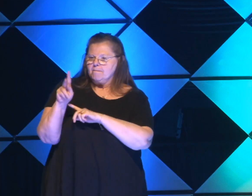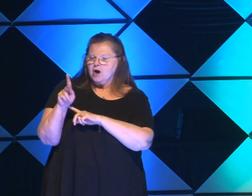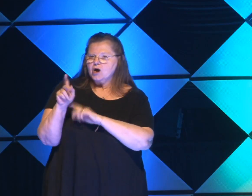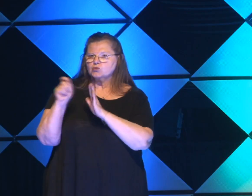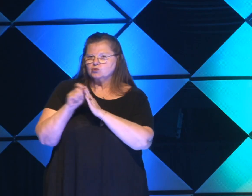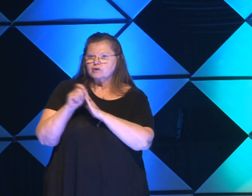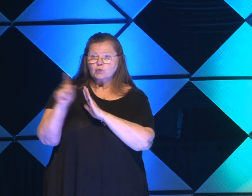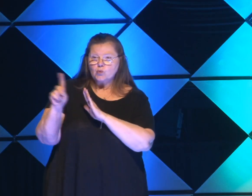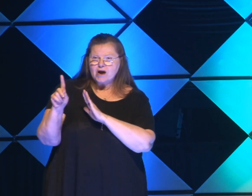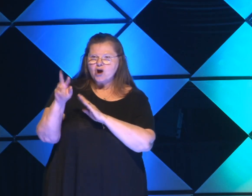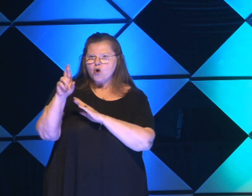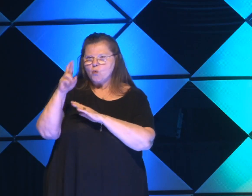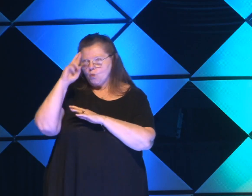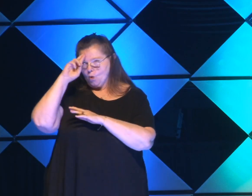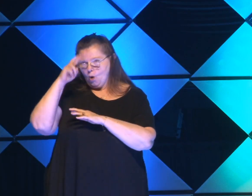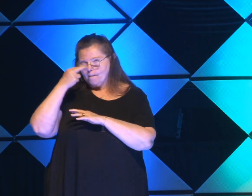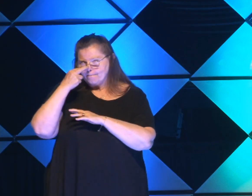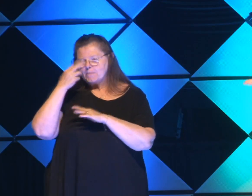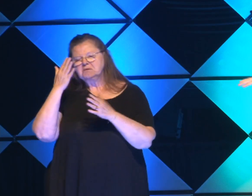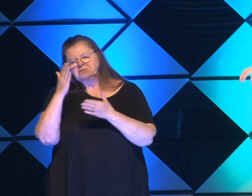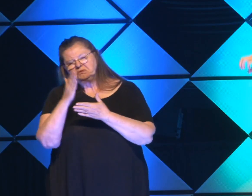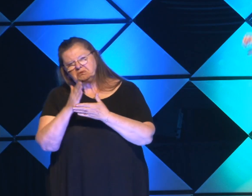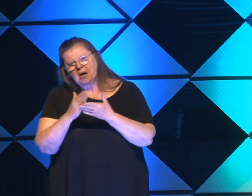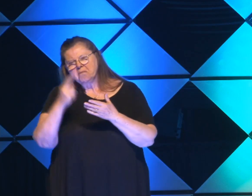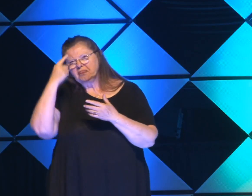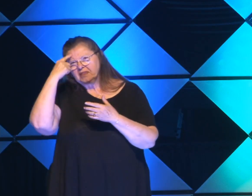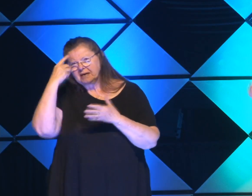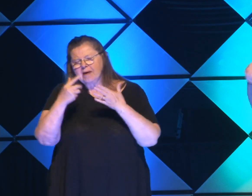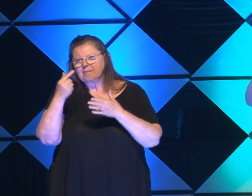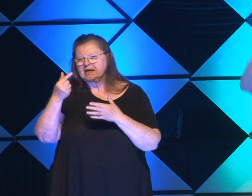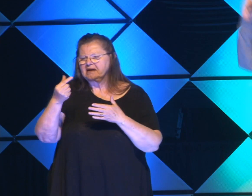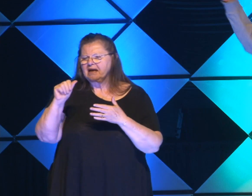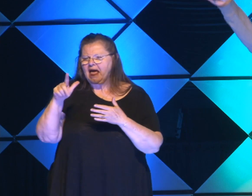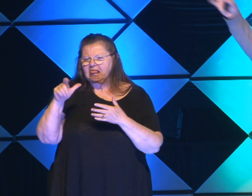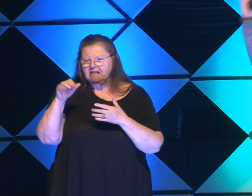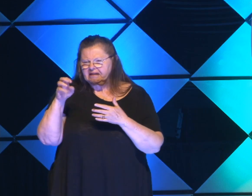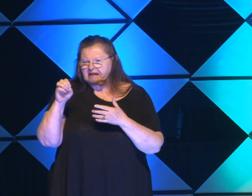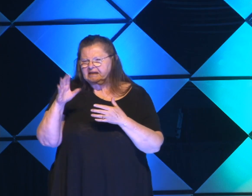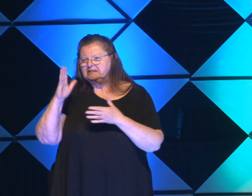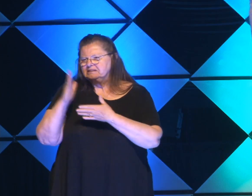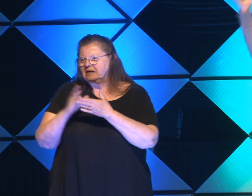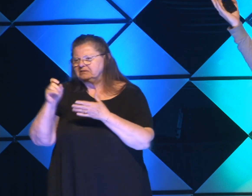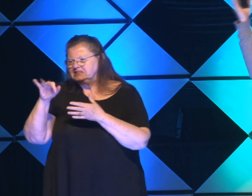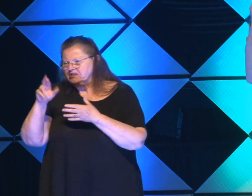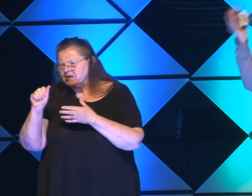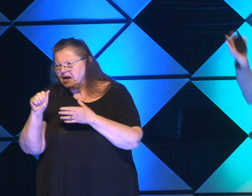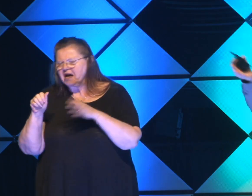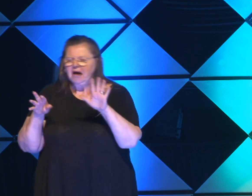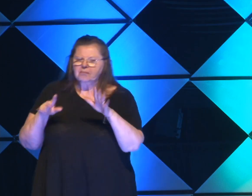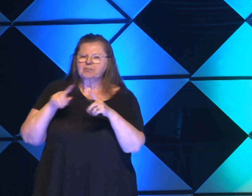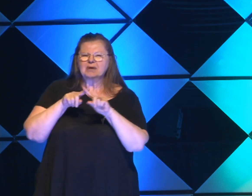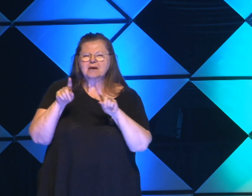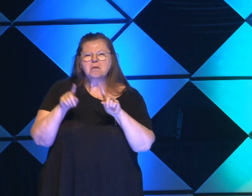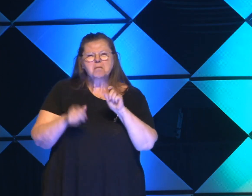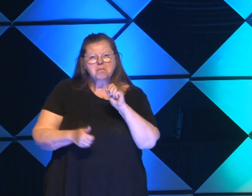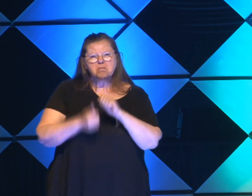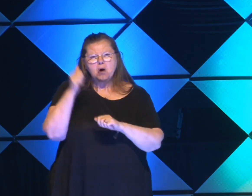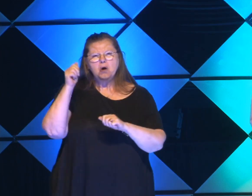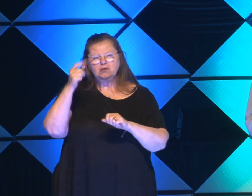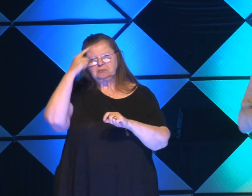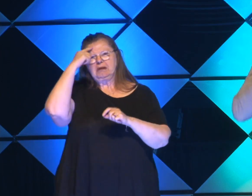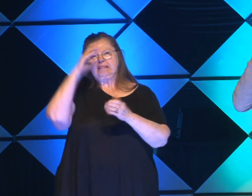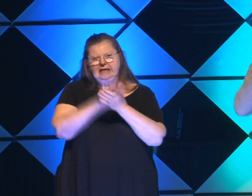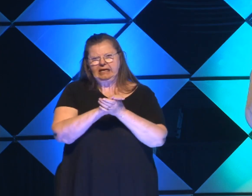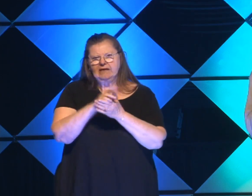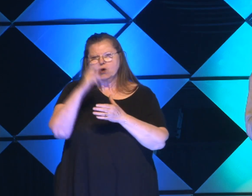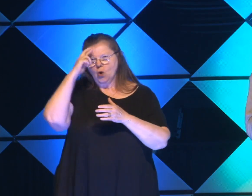Rome. Some scholars think it's written in Galilee, some think Syria, but it's primarily, most scholars think it's written in Rome.